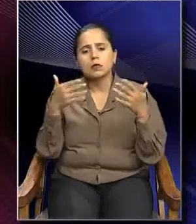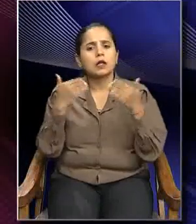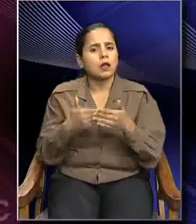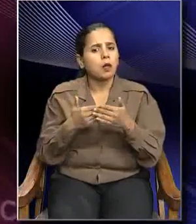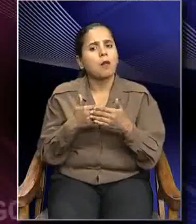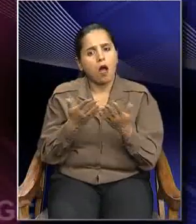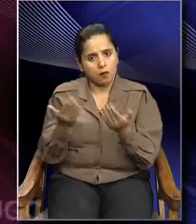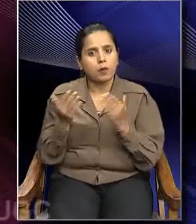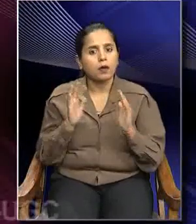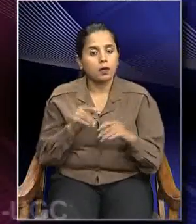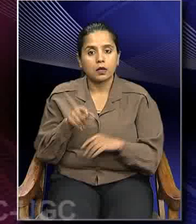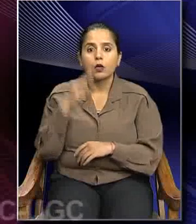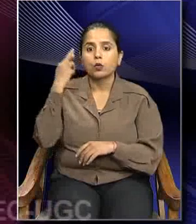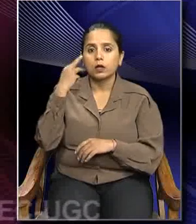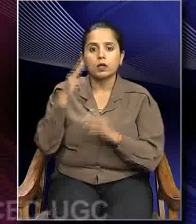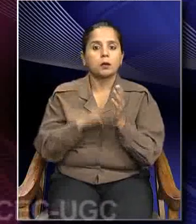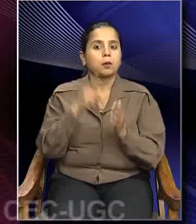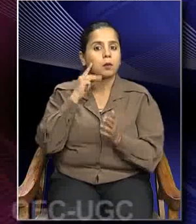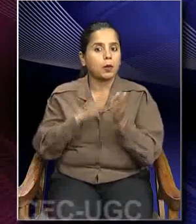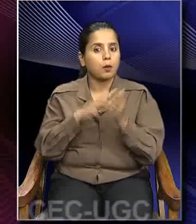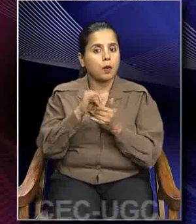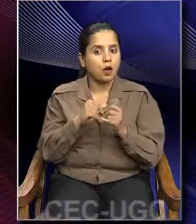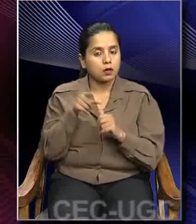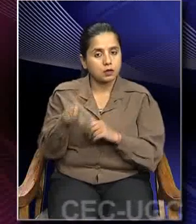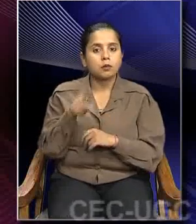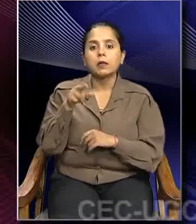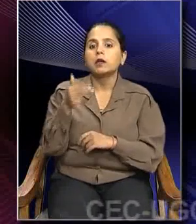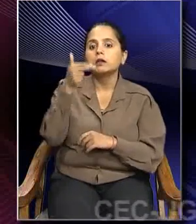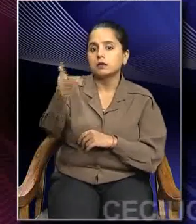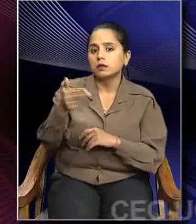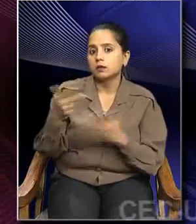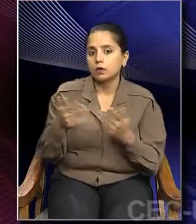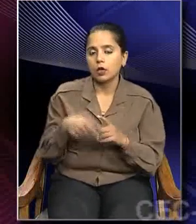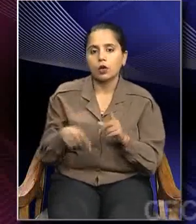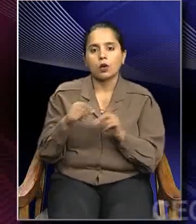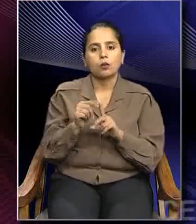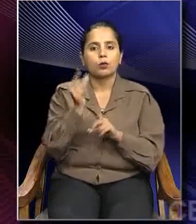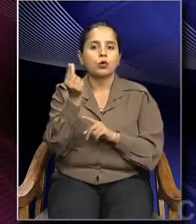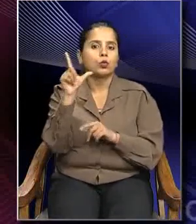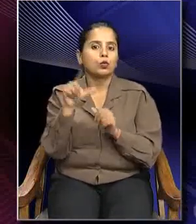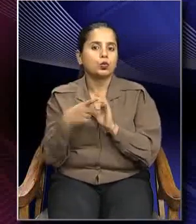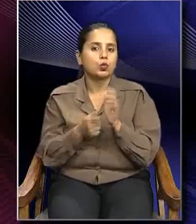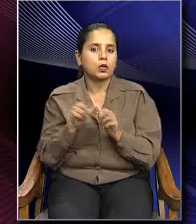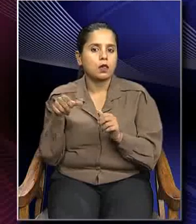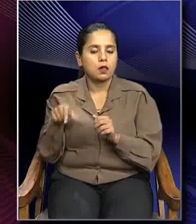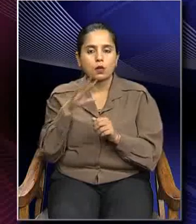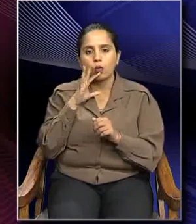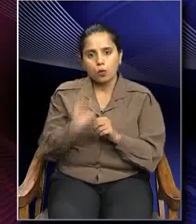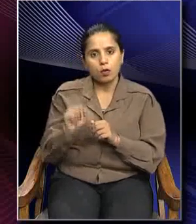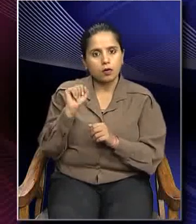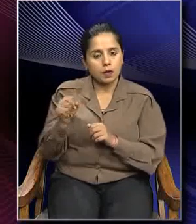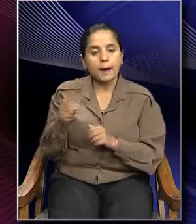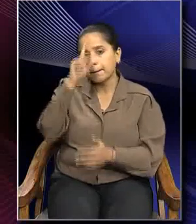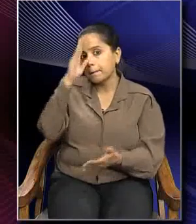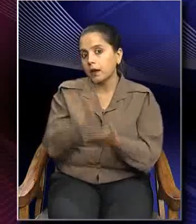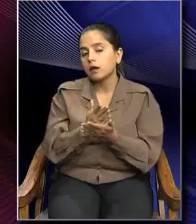And therefore, Mīmāṃsakas are considered to be pluralistic realists, since they